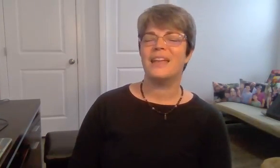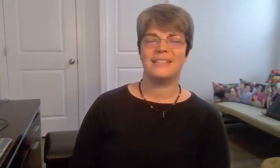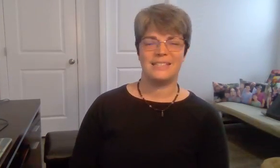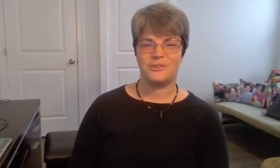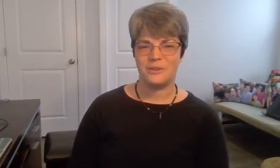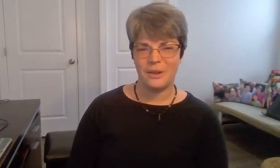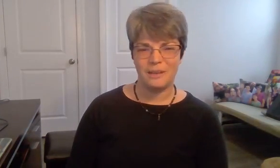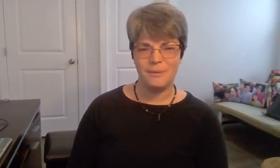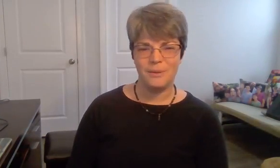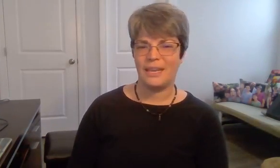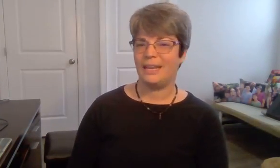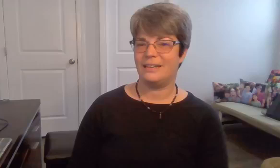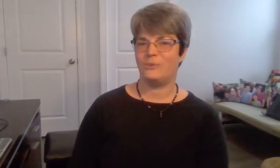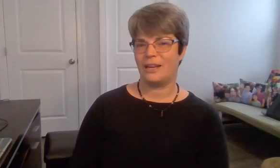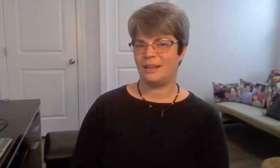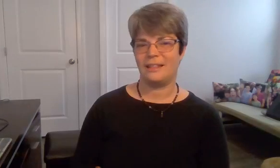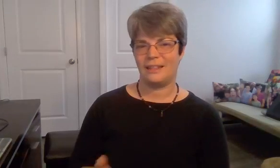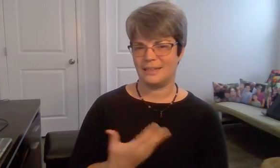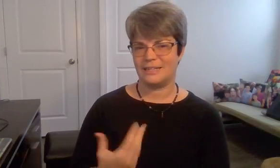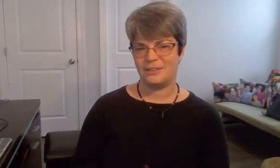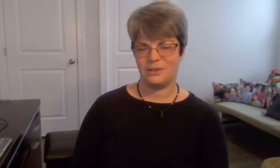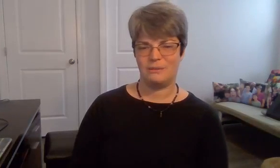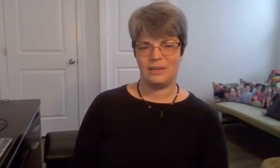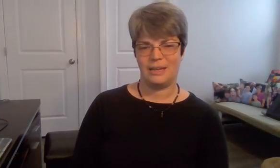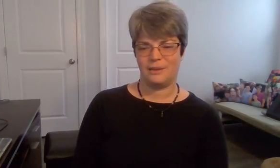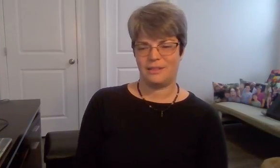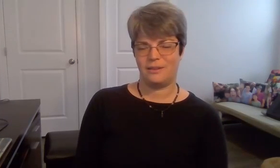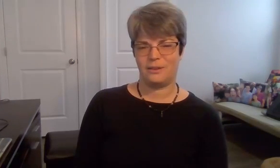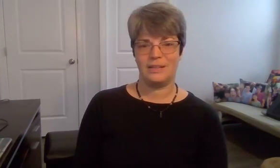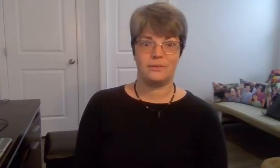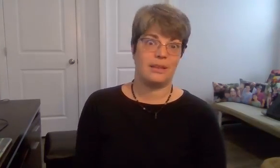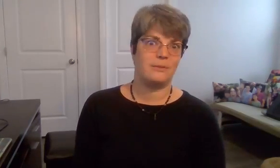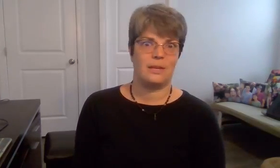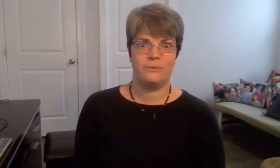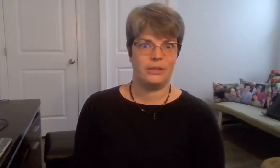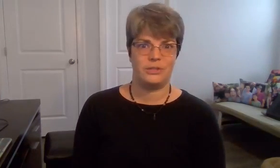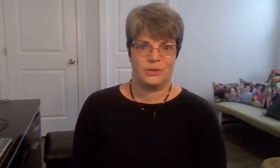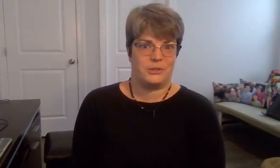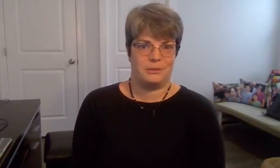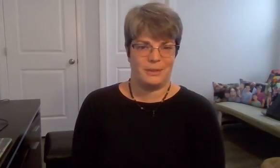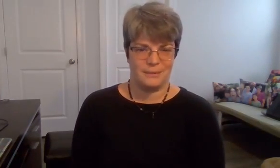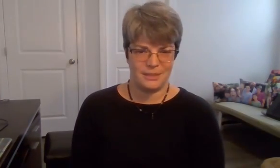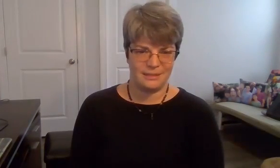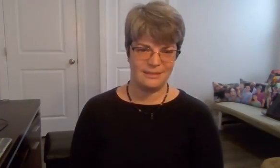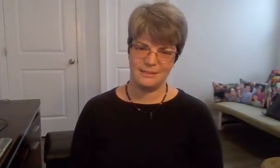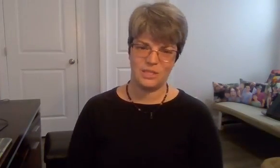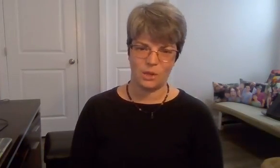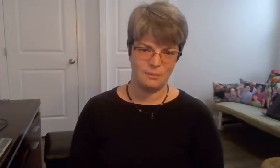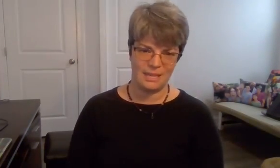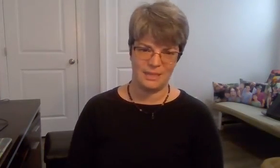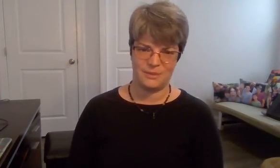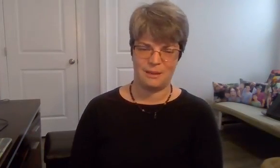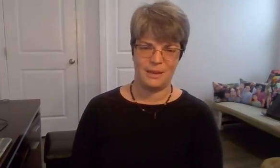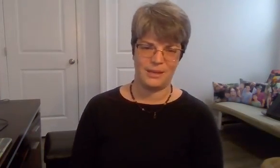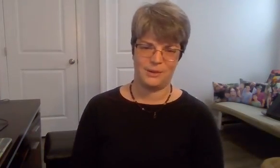a discreet way to communicate, right? Again, like I said, you can communicate with your kids, or like it was helpful at church to be able to talk to my kids without making a